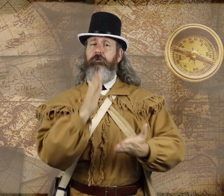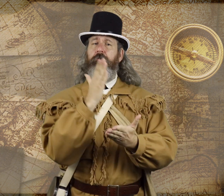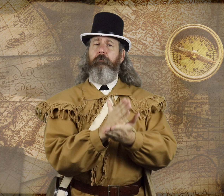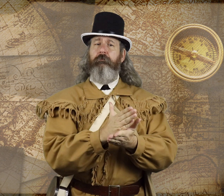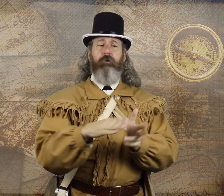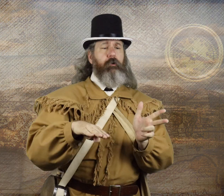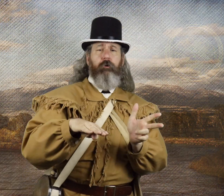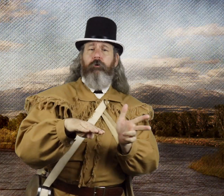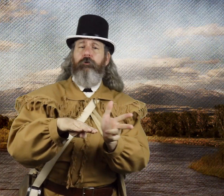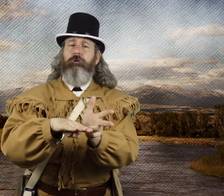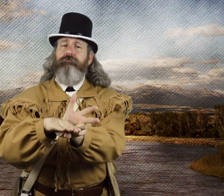Whenever they stopped to rest,